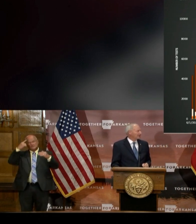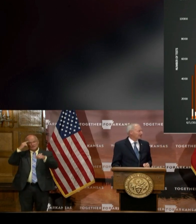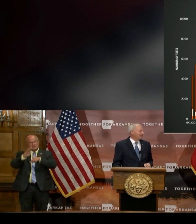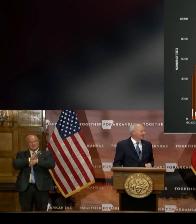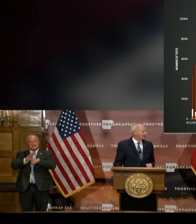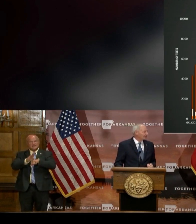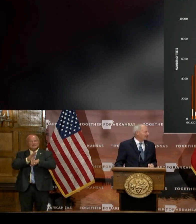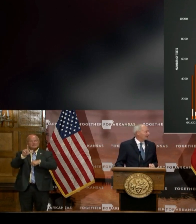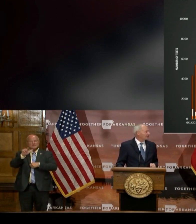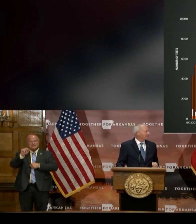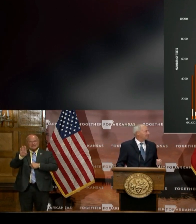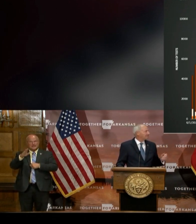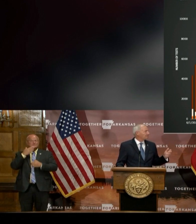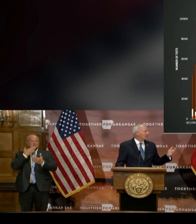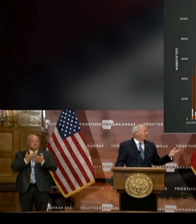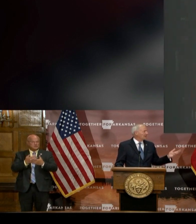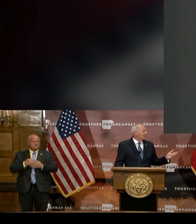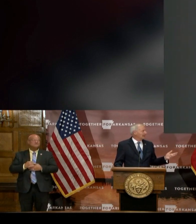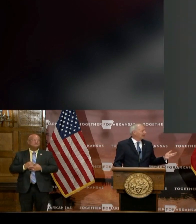testing, and that's encouraging.